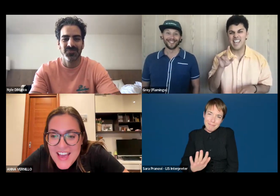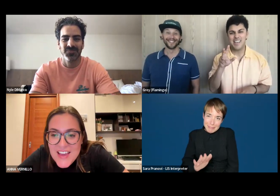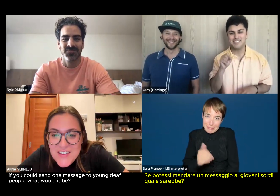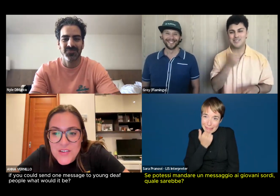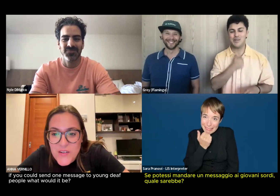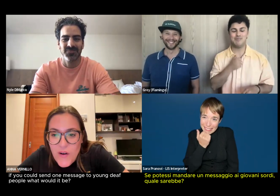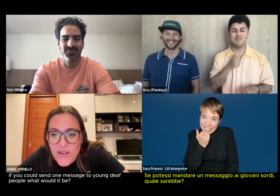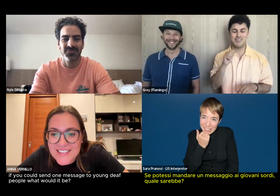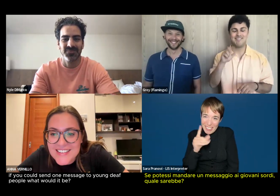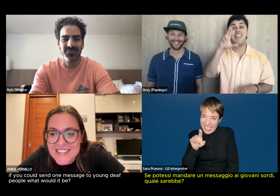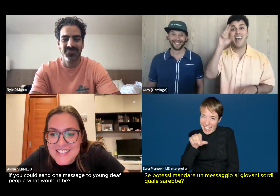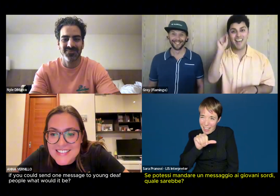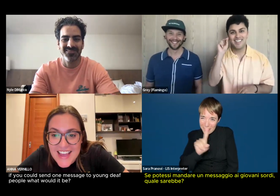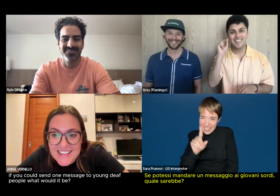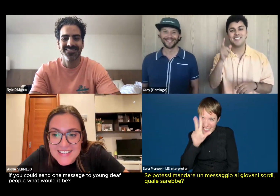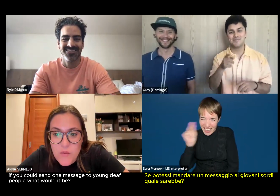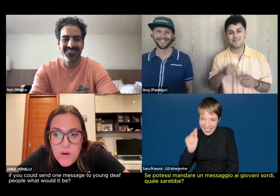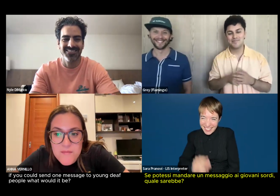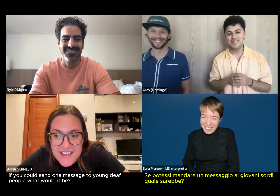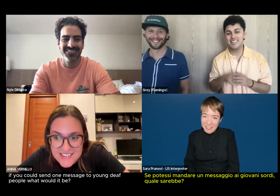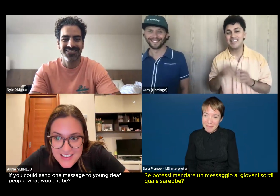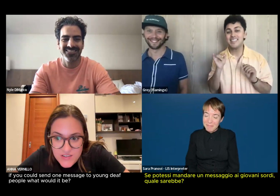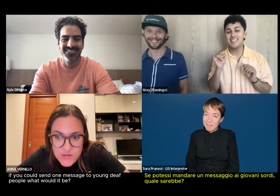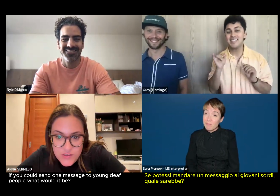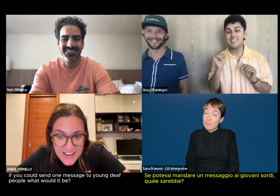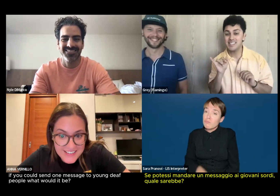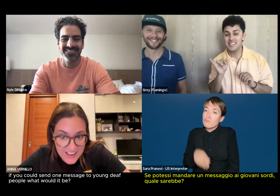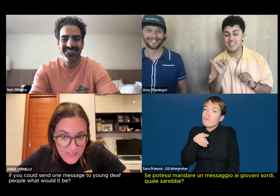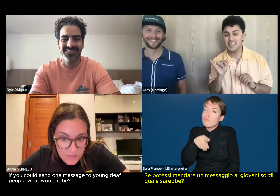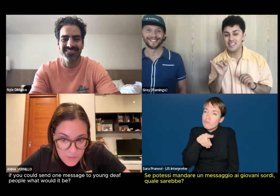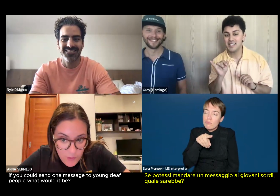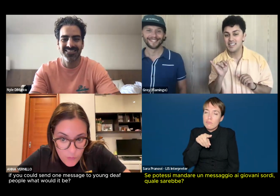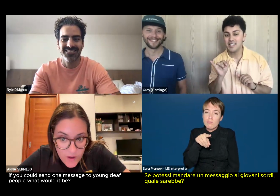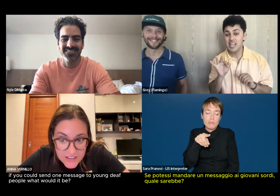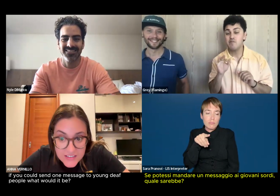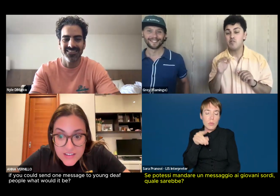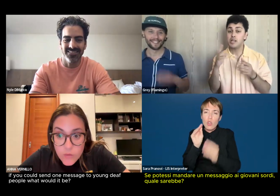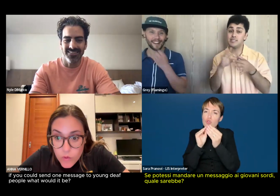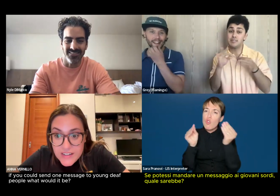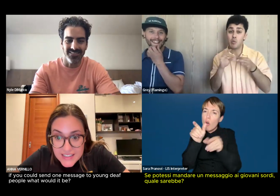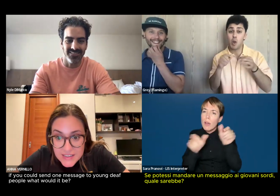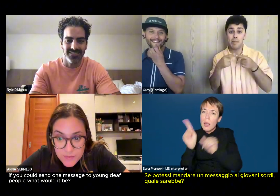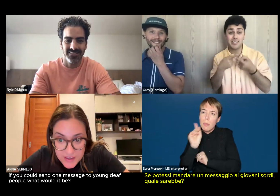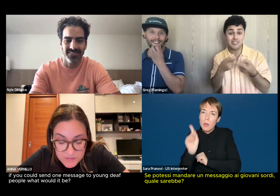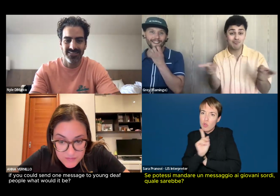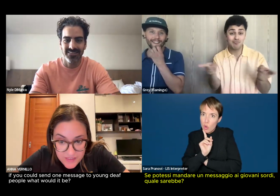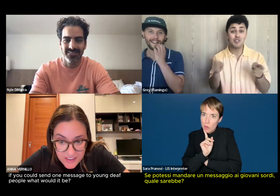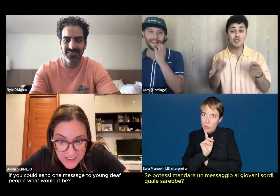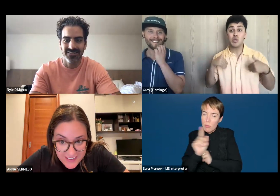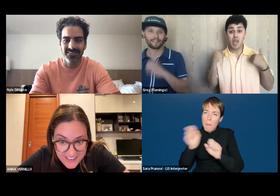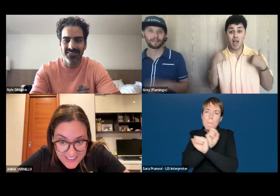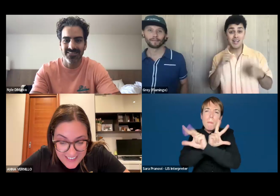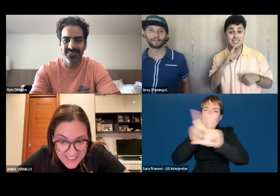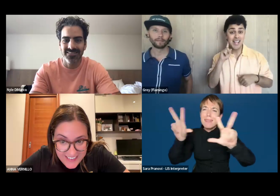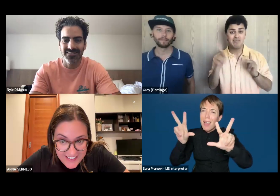Nile, if you could send one message to young deaf people, what would it be?